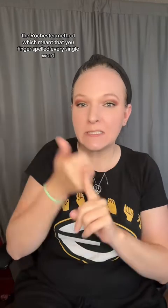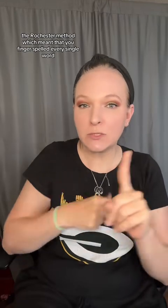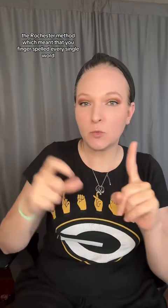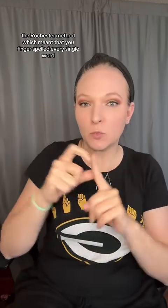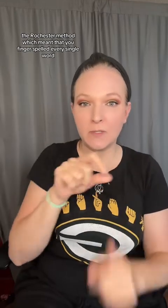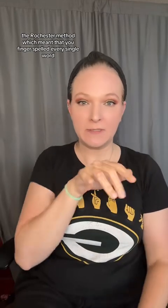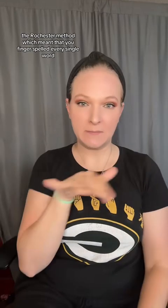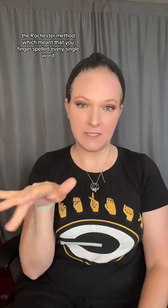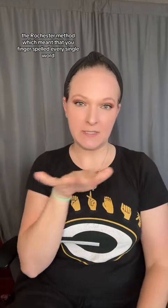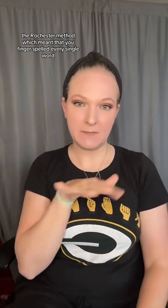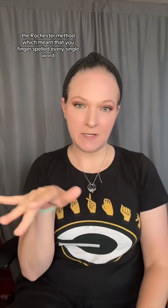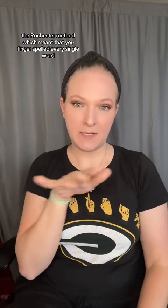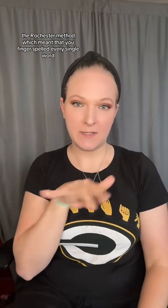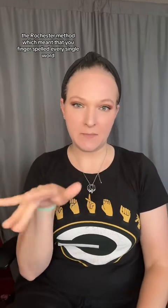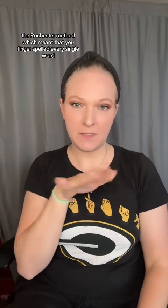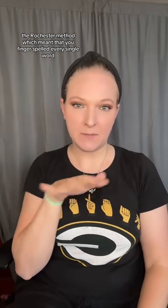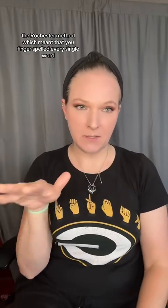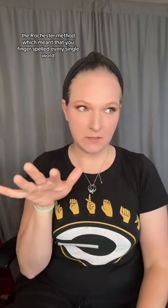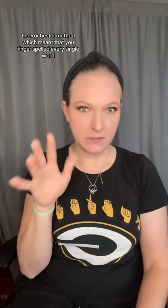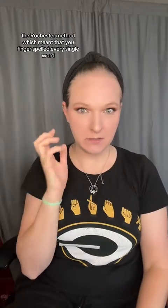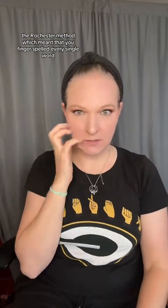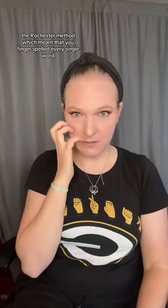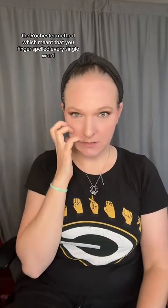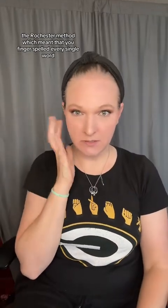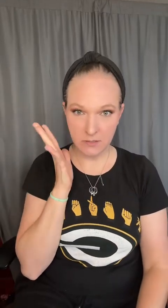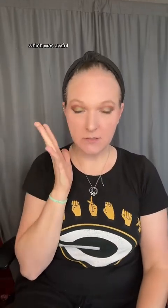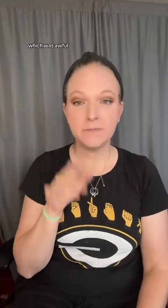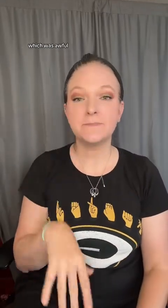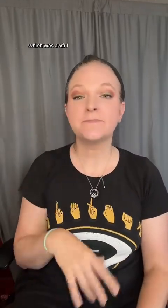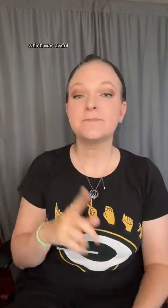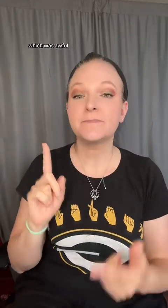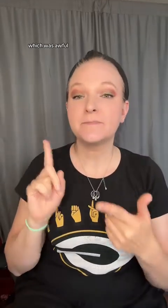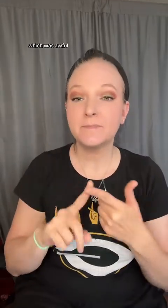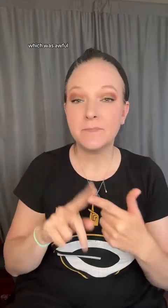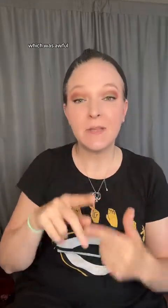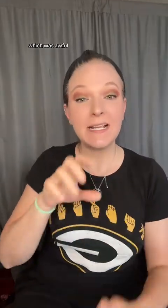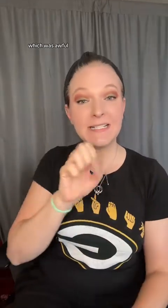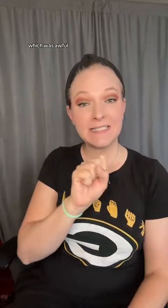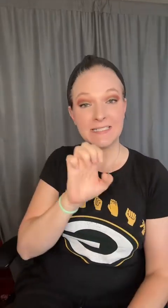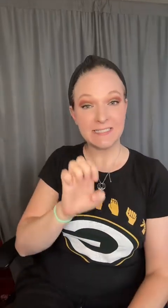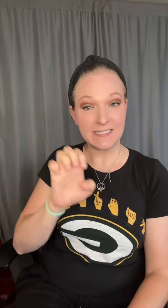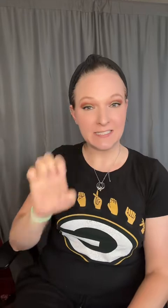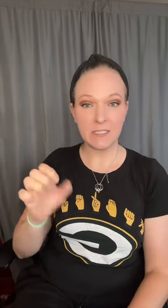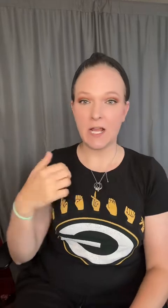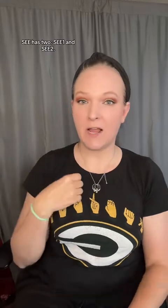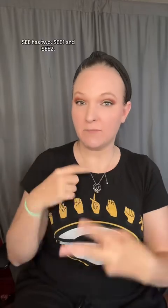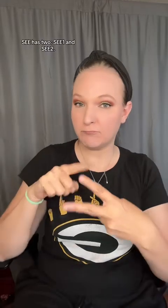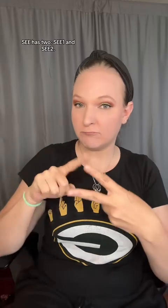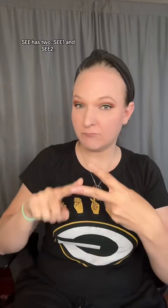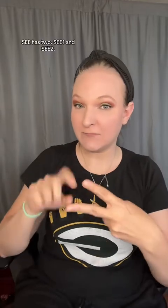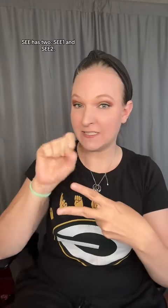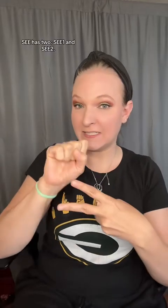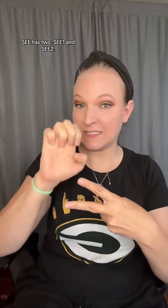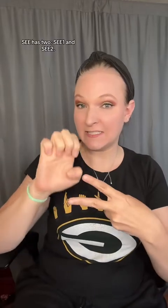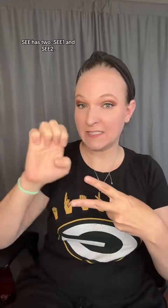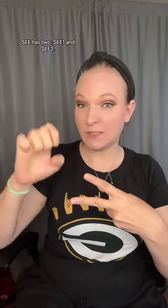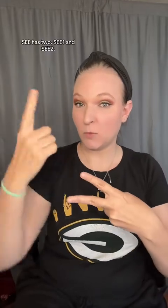that you finger spelled every single word, which was awful. C has two, C1